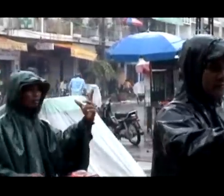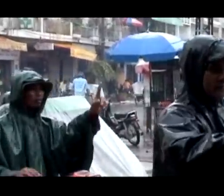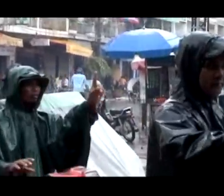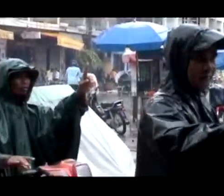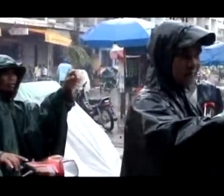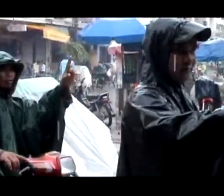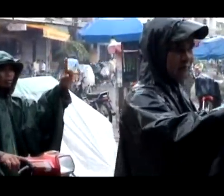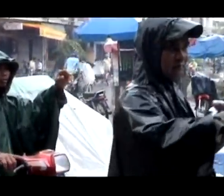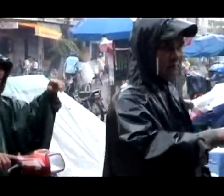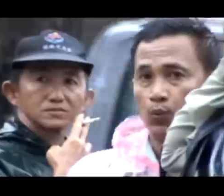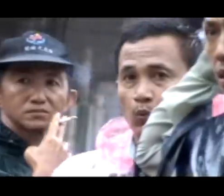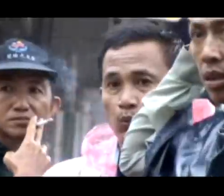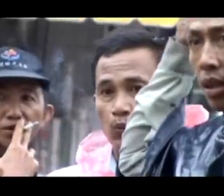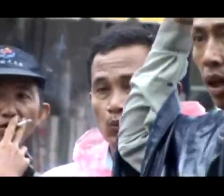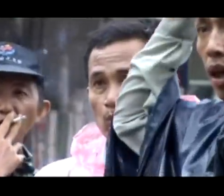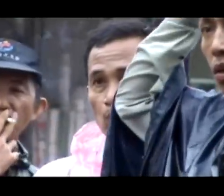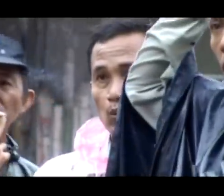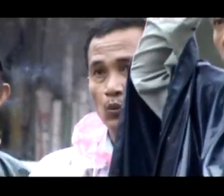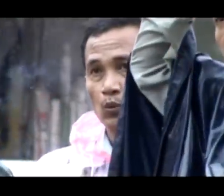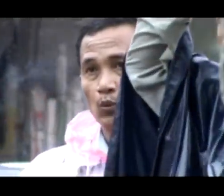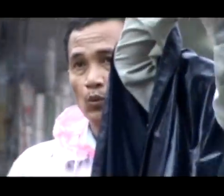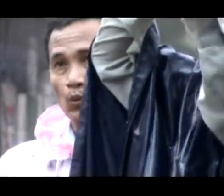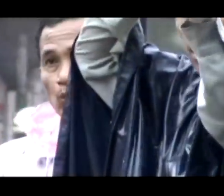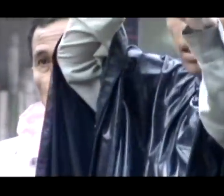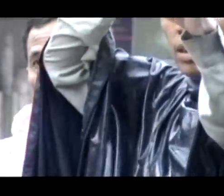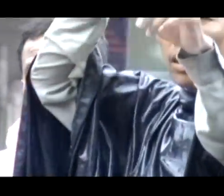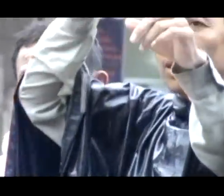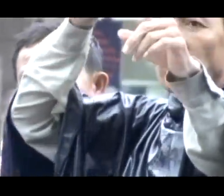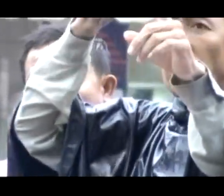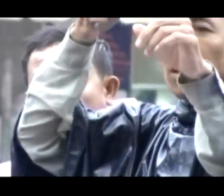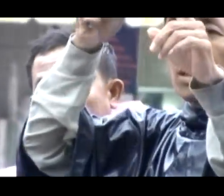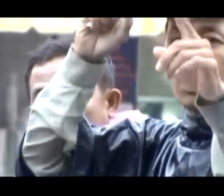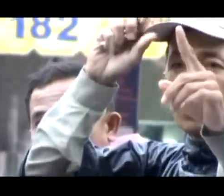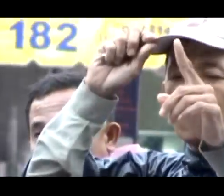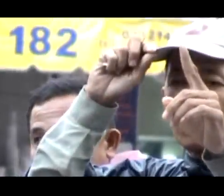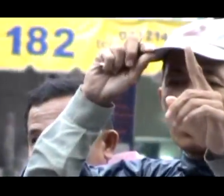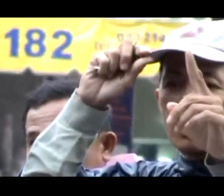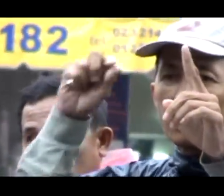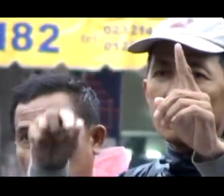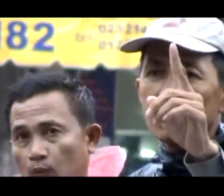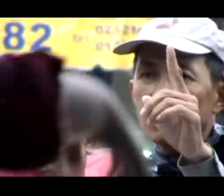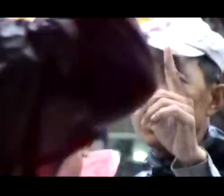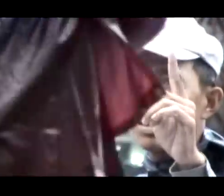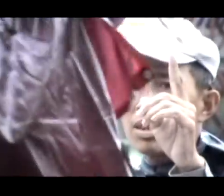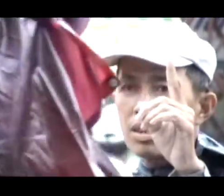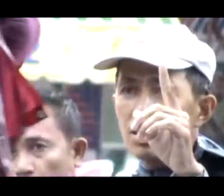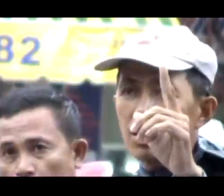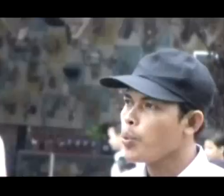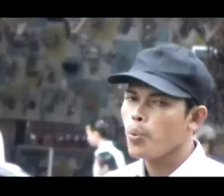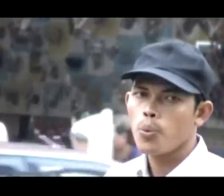Go into the valley, it's the valley of milk and honey, and kill everyone there, and the land shall be yours. It's